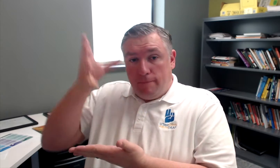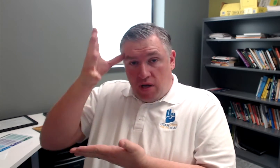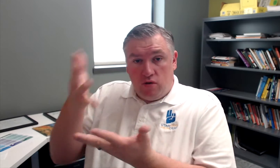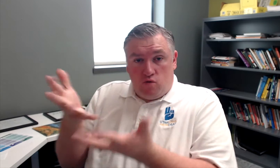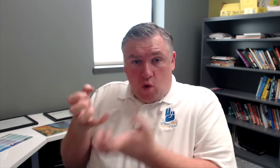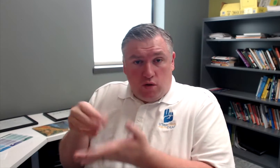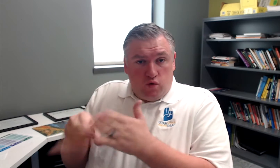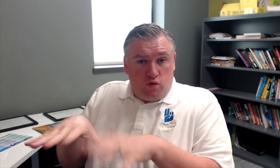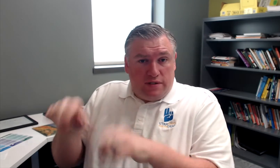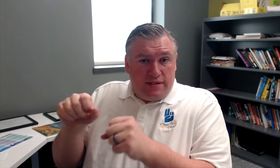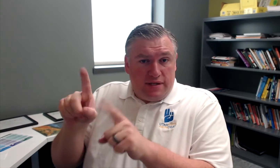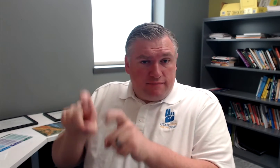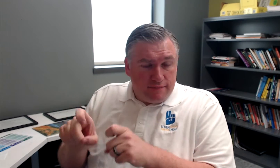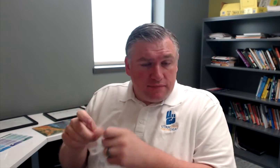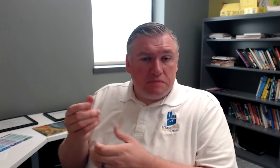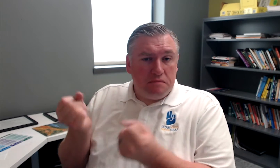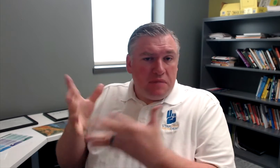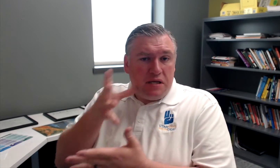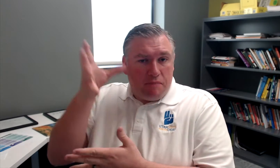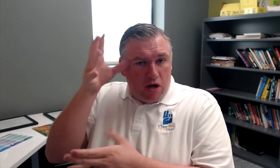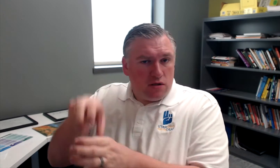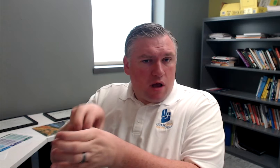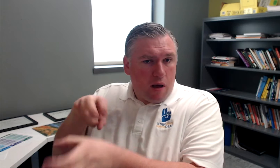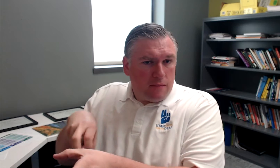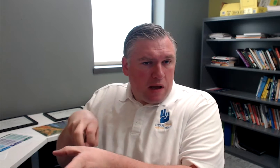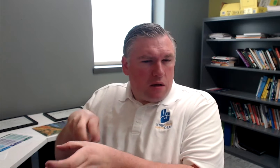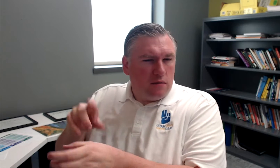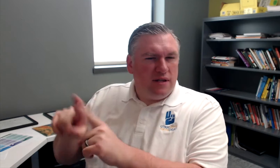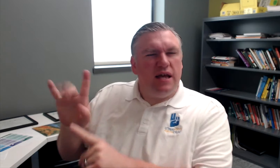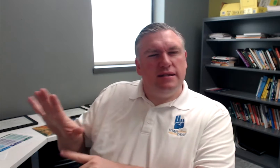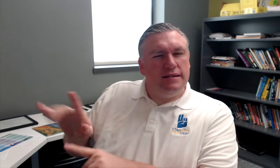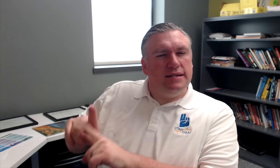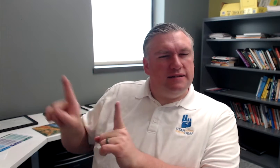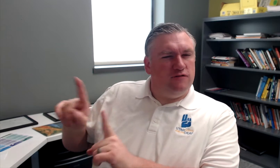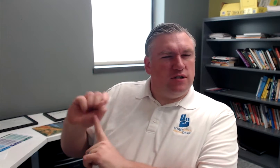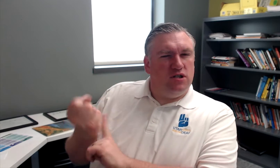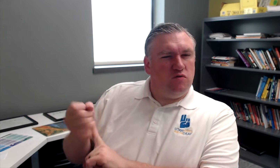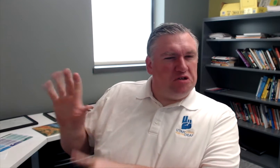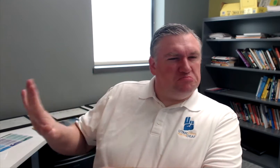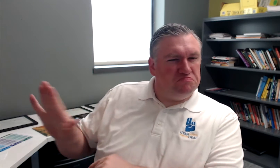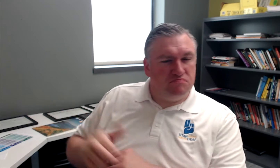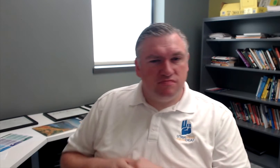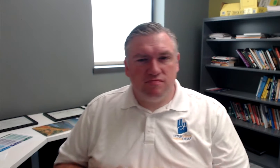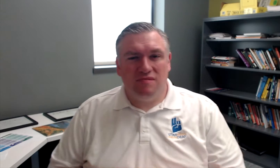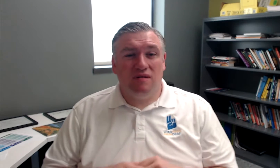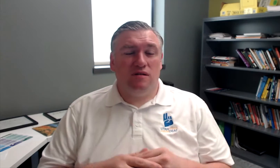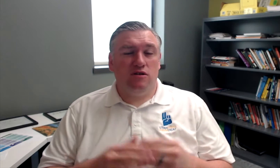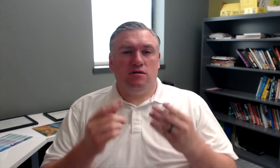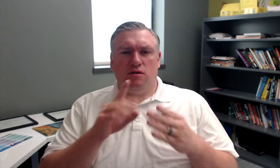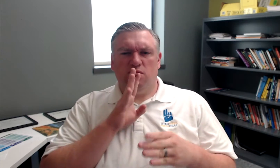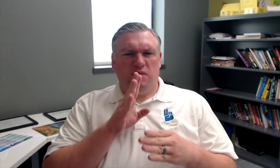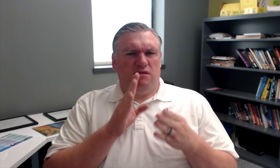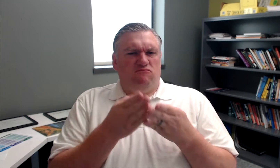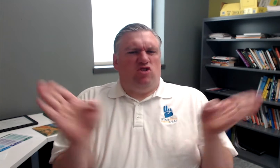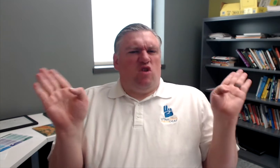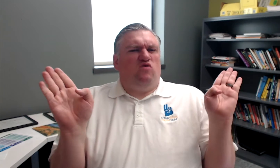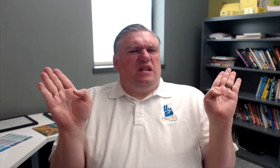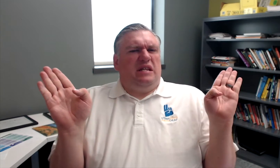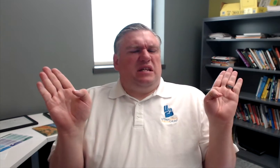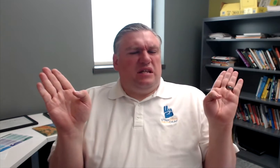Now, does that mean all parents want the students to take the test? No, many parents will opt out, but that is a very different situation that we're not going to talk. We're